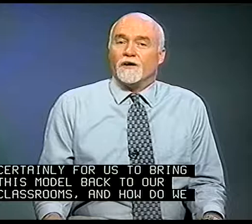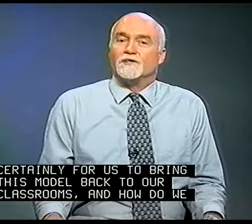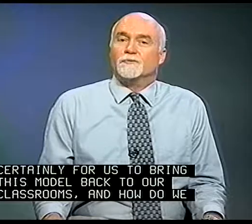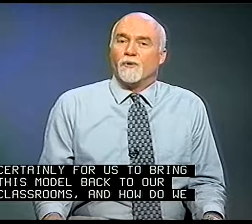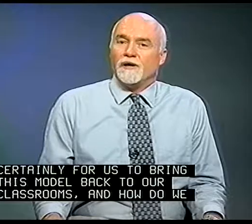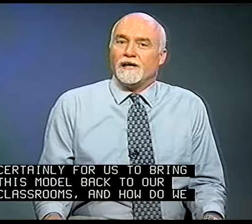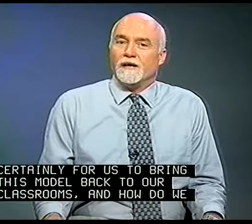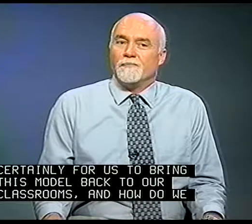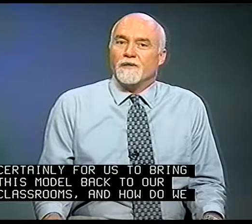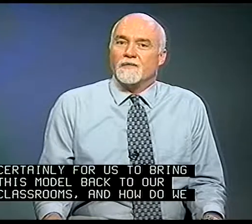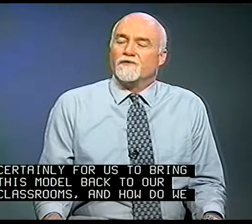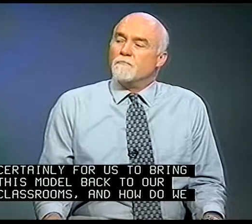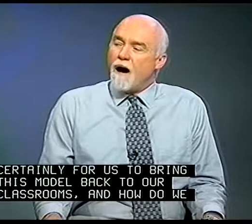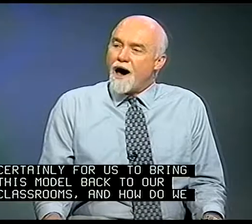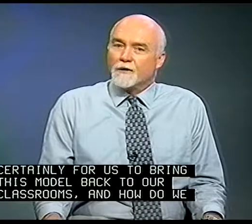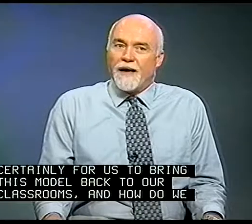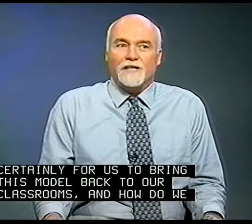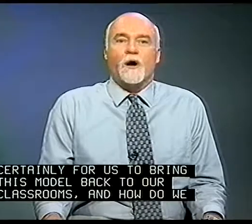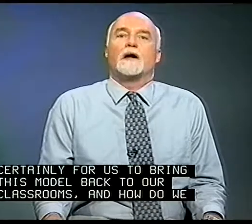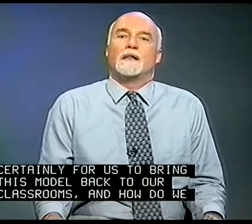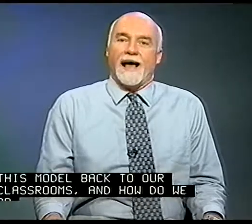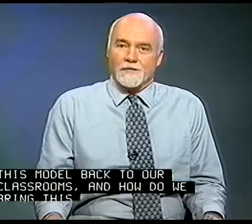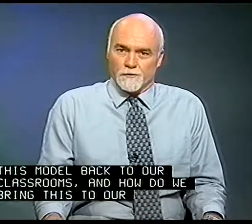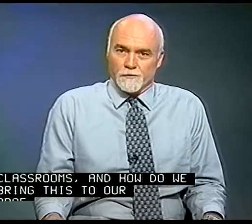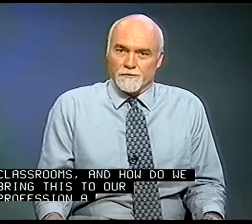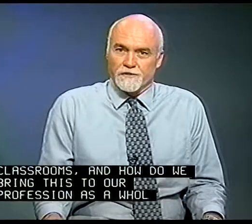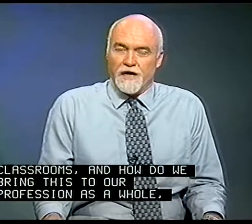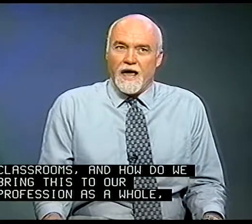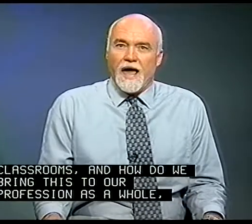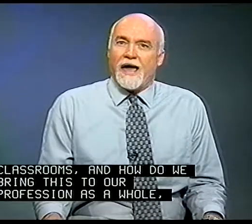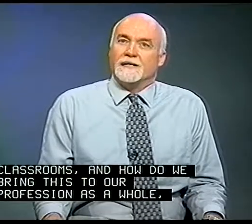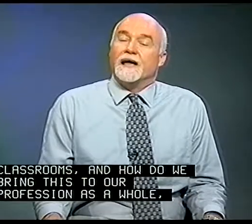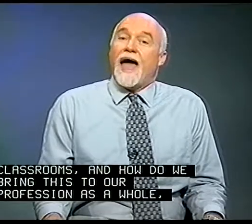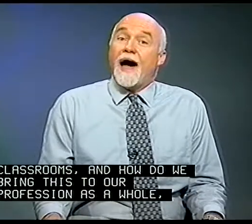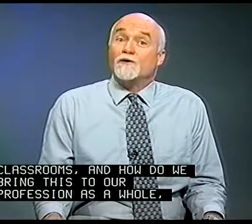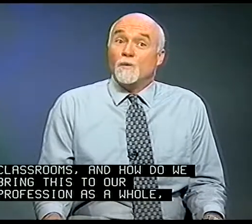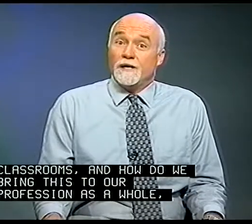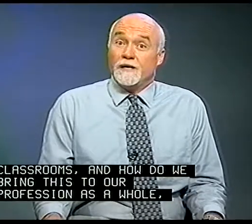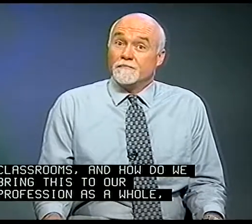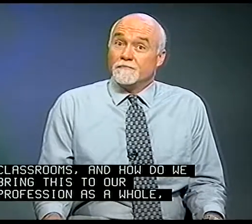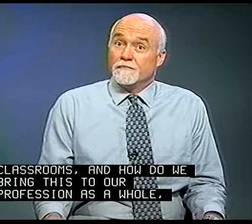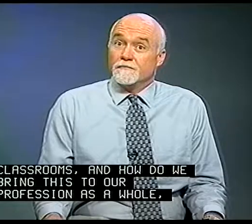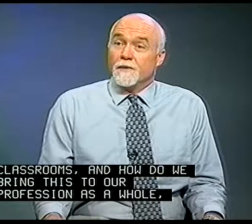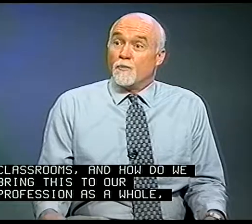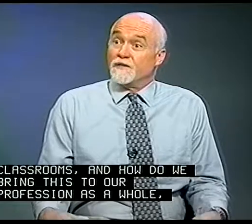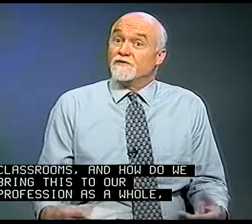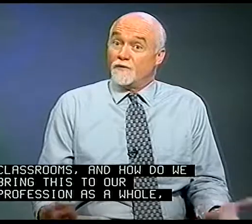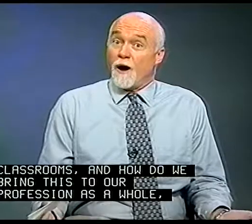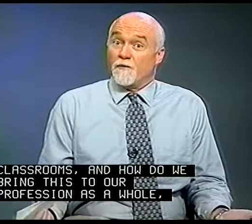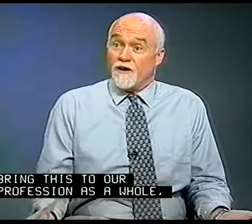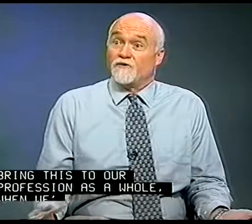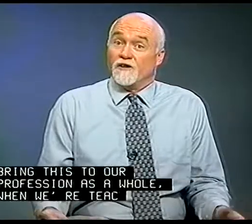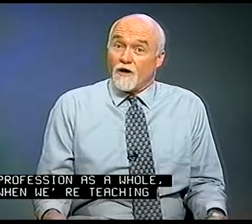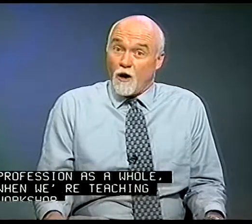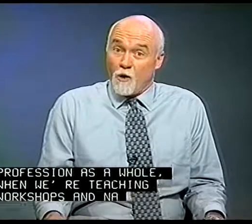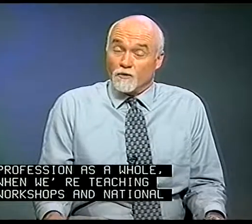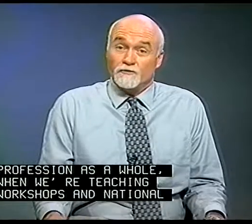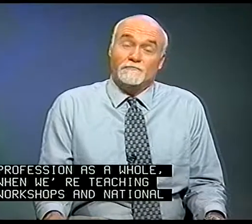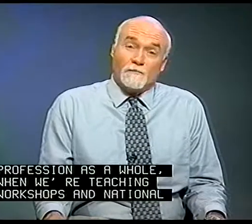us to bring this model back to our classrooms. And how do we bring this to our profession as a whole when